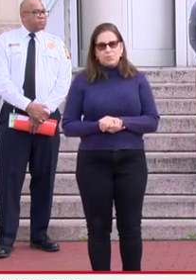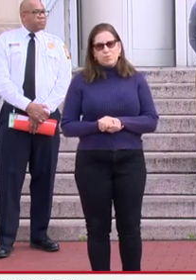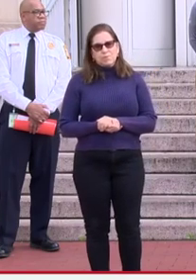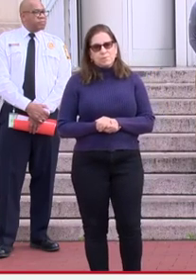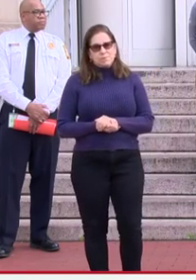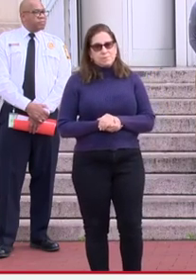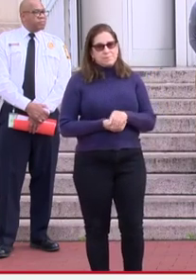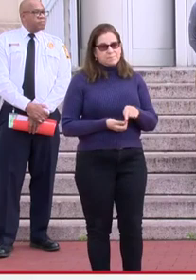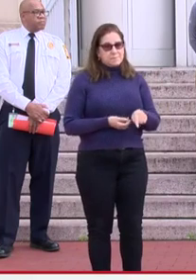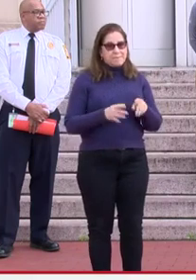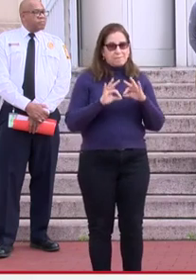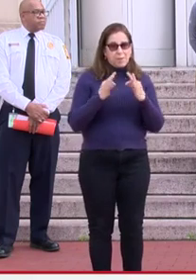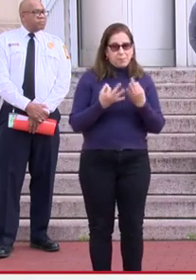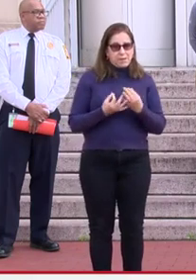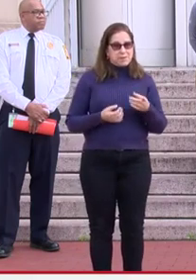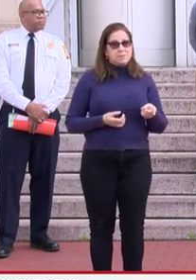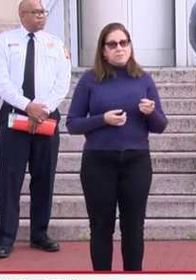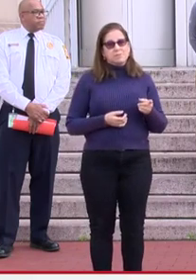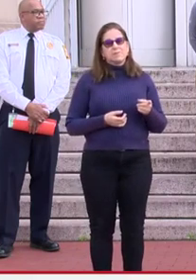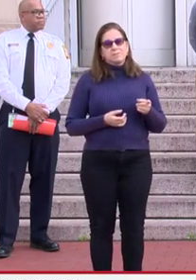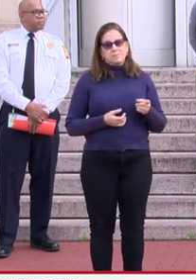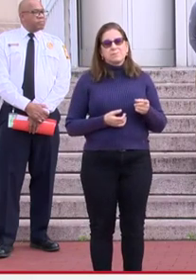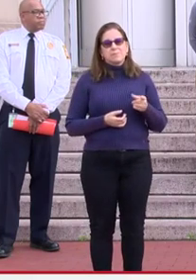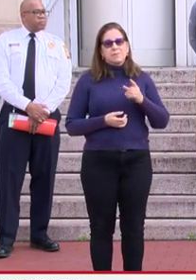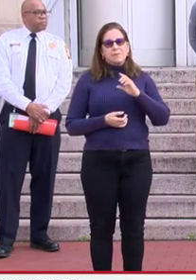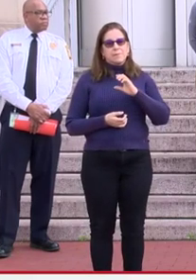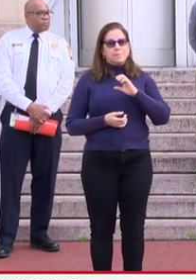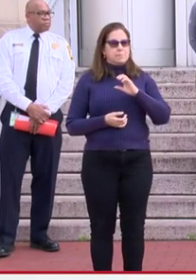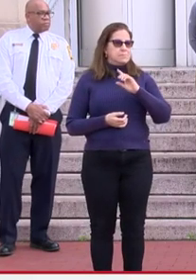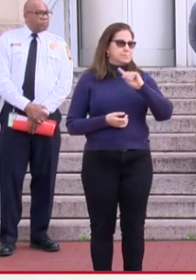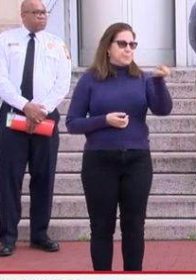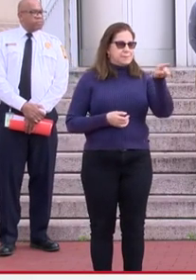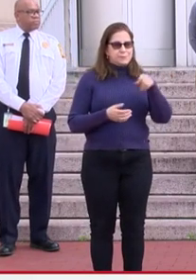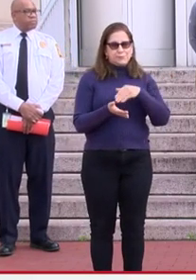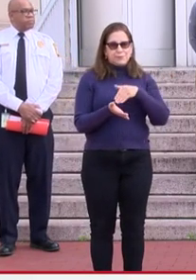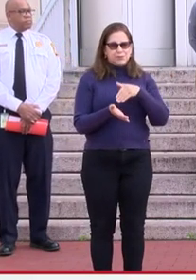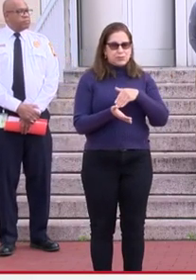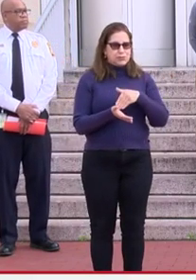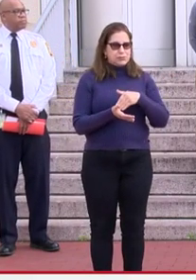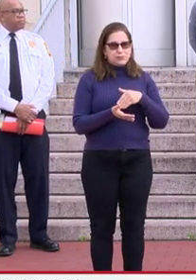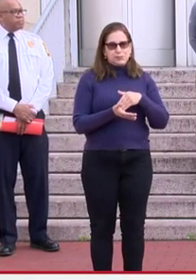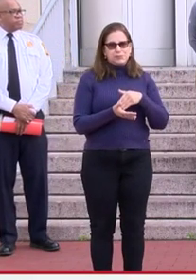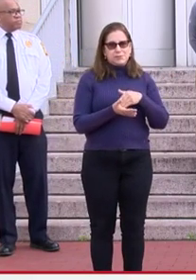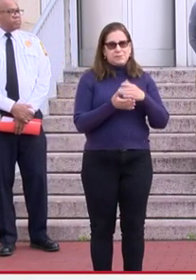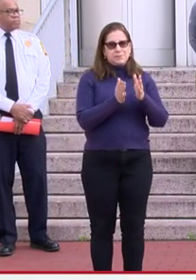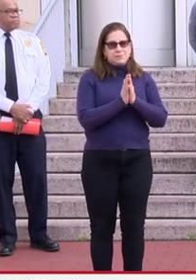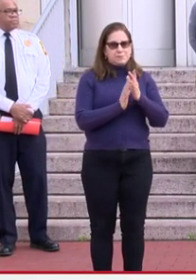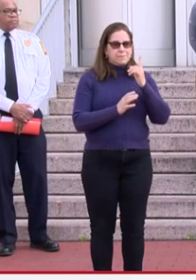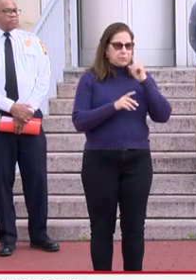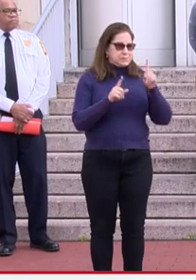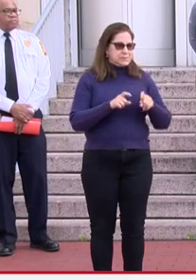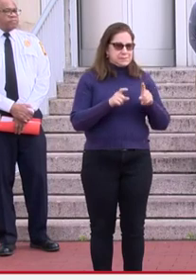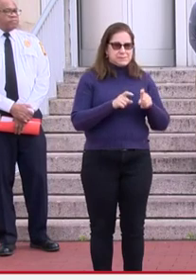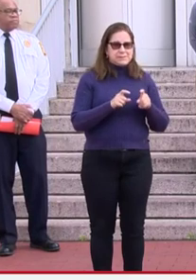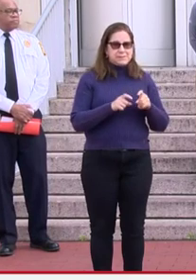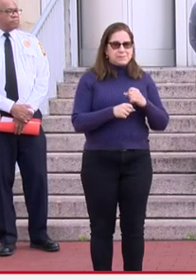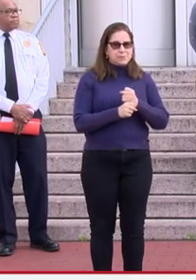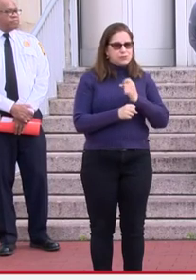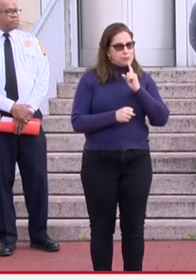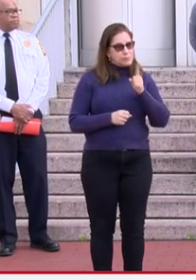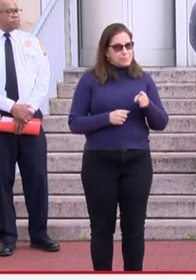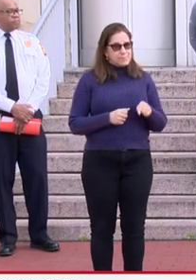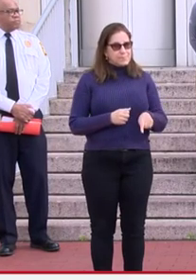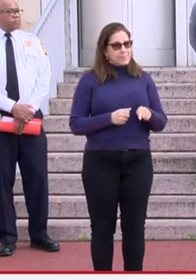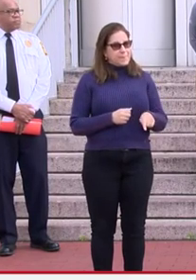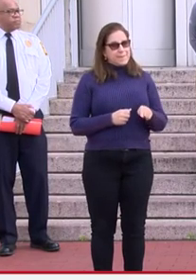to go back to the medical provider and seek a test. We understand that test has been made and